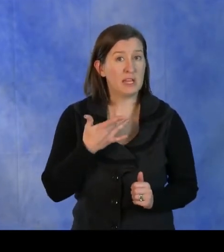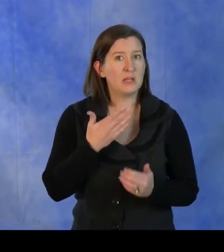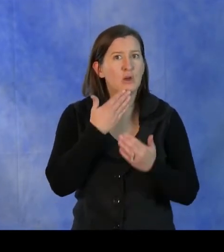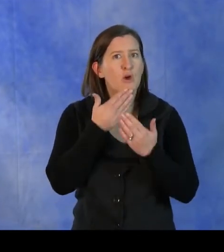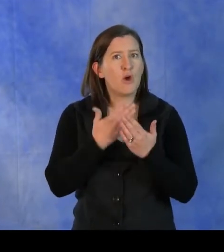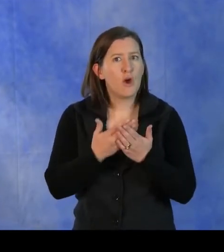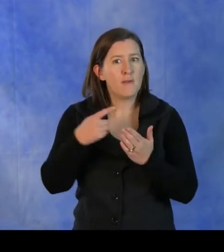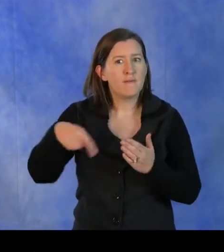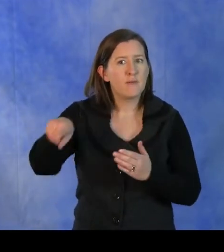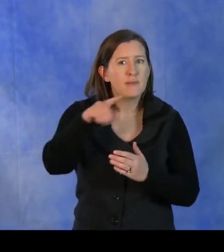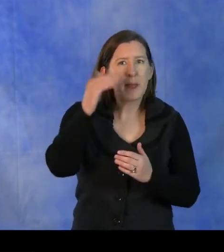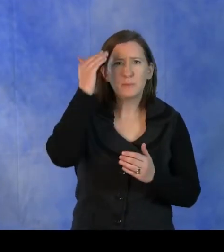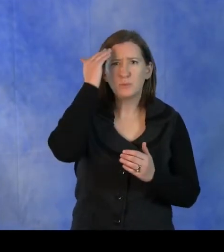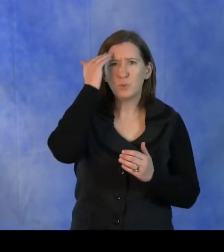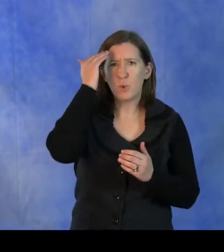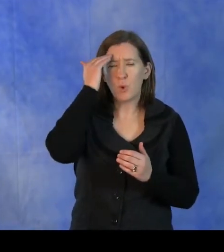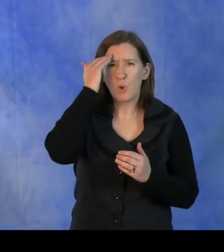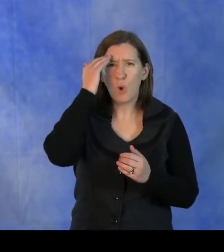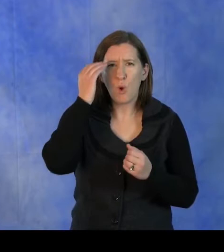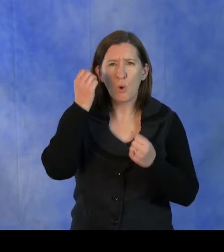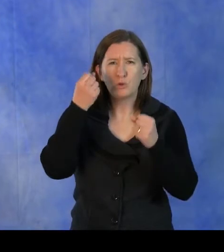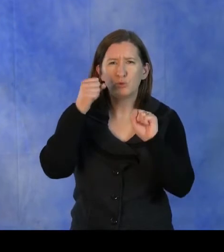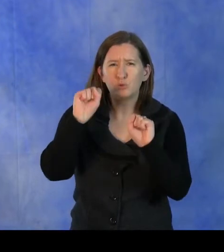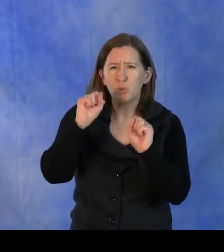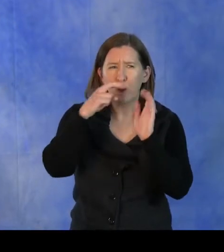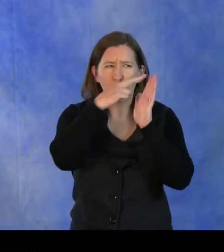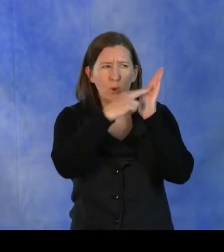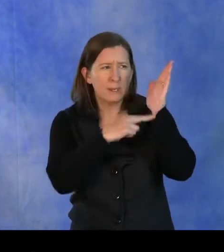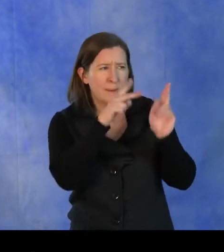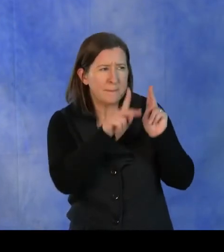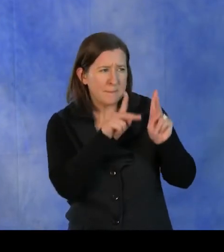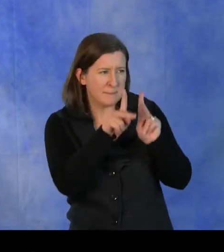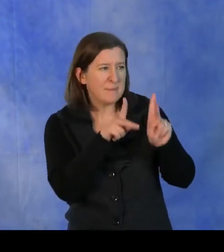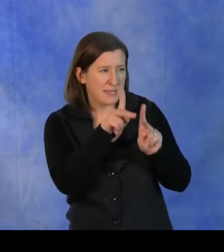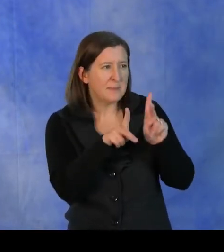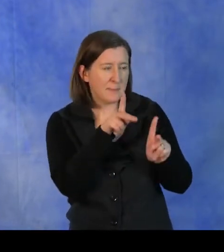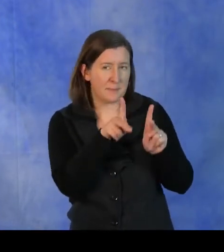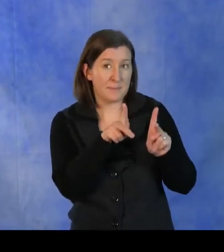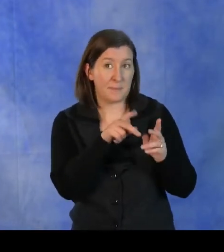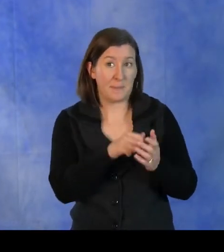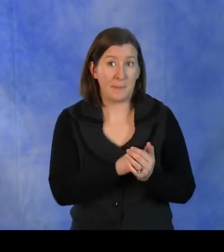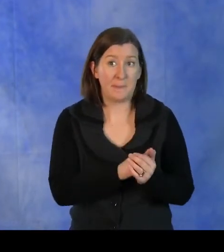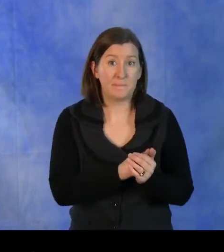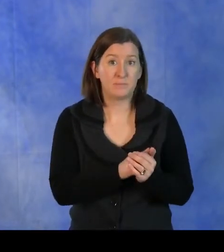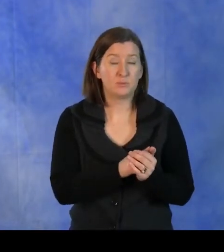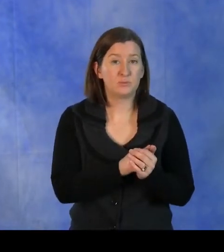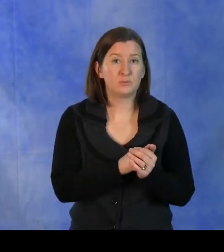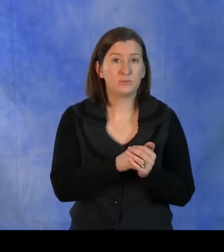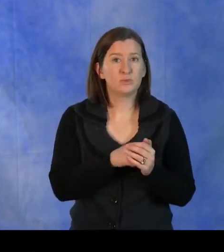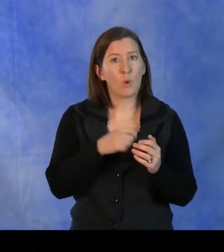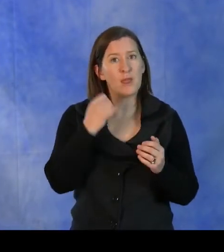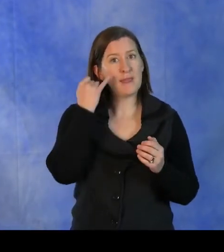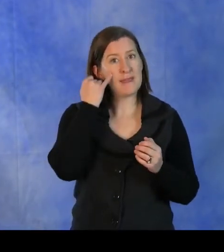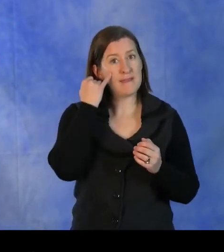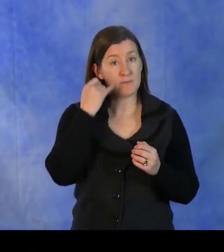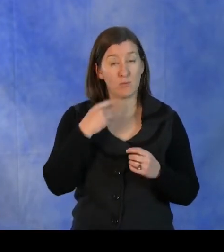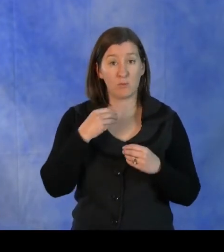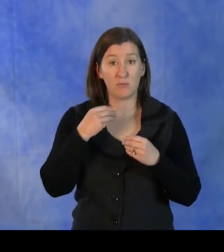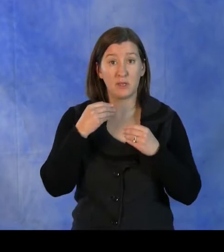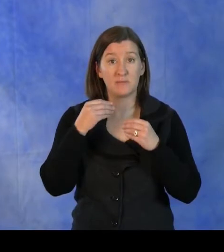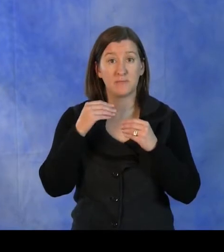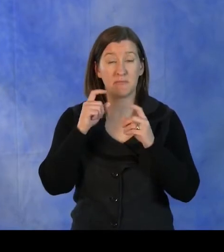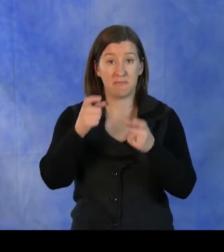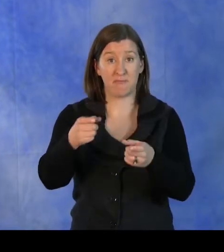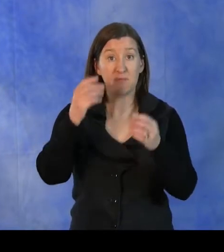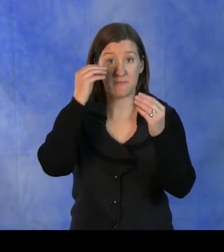Also, tell the students how you're feeling. It's good for them to know, or try to read people's